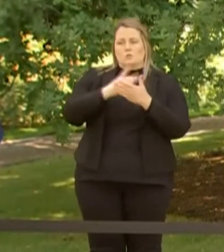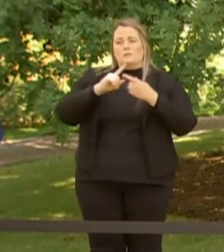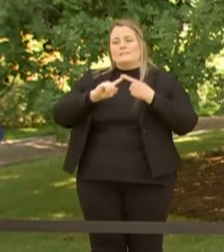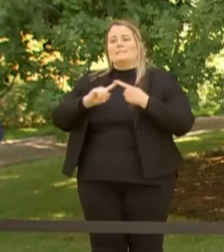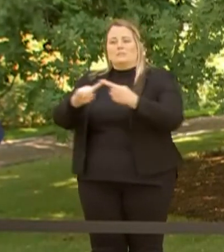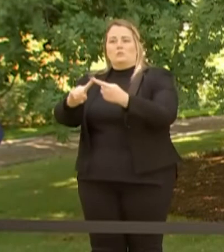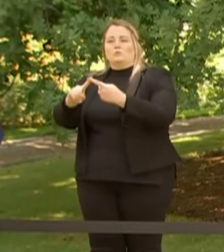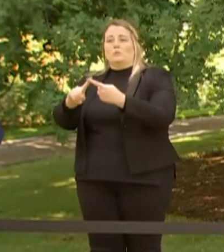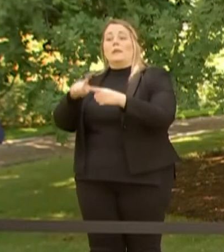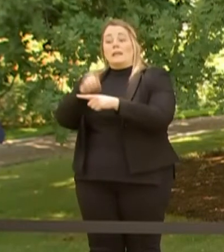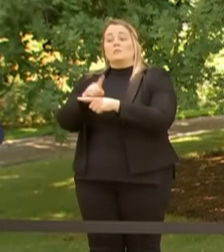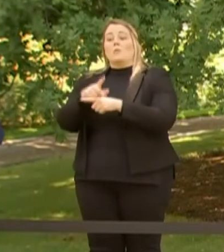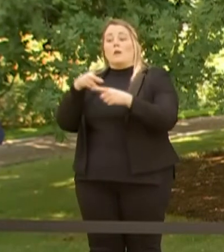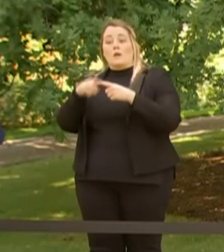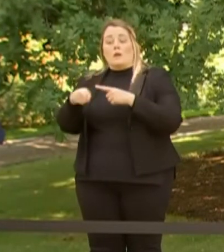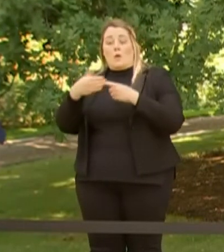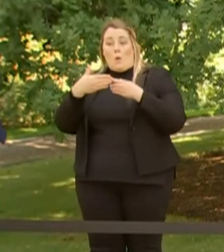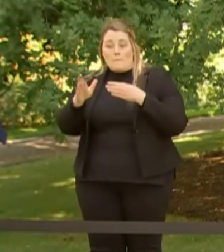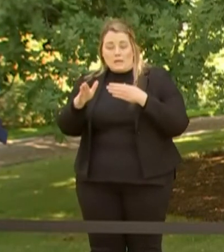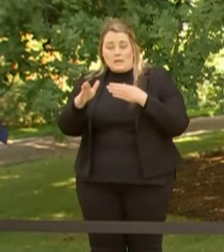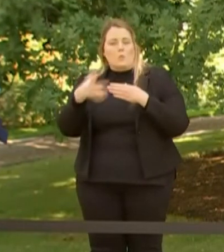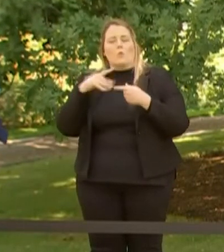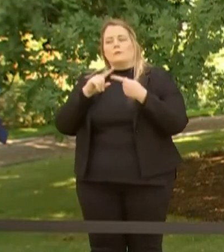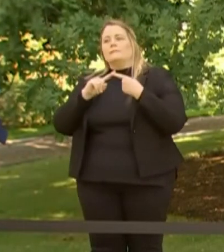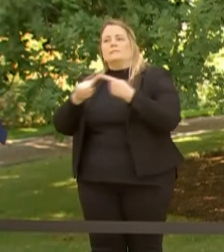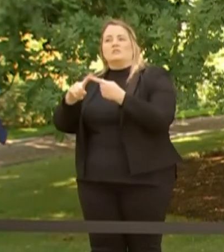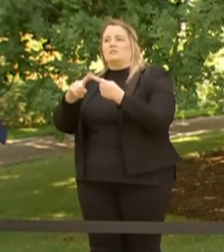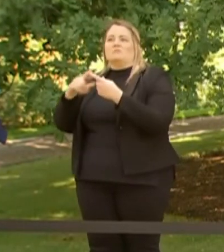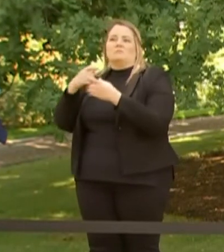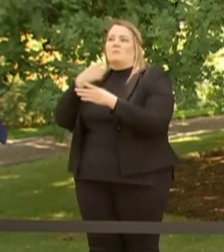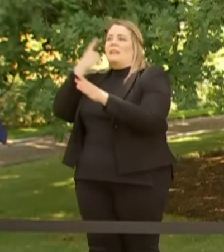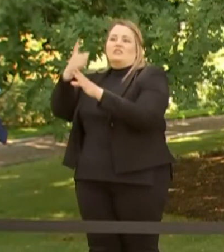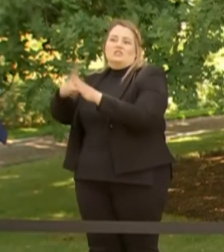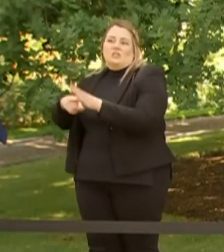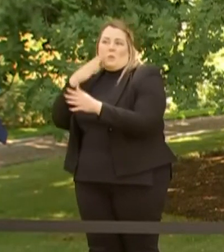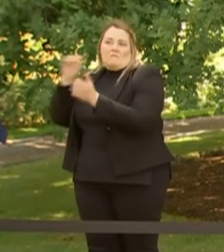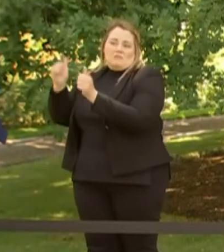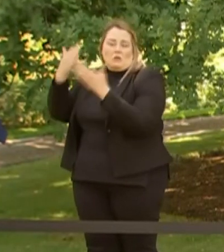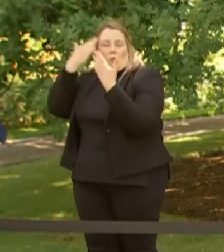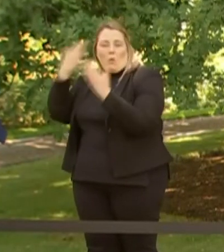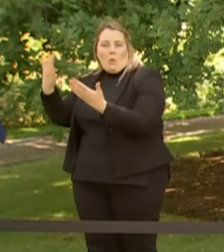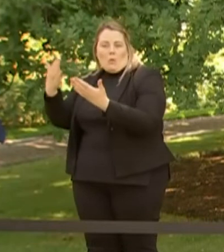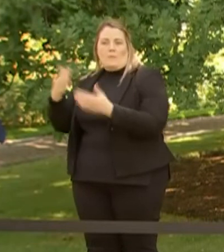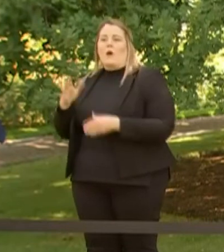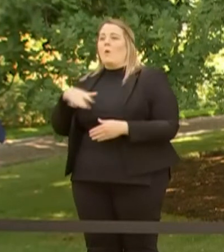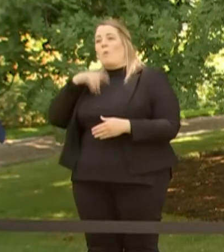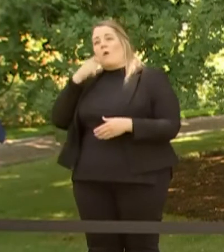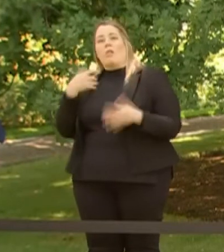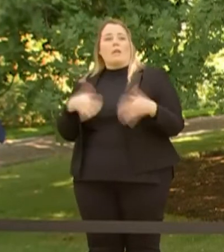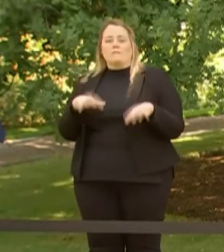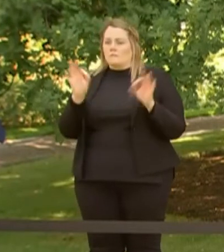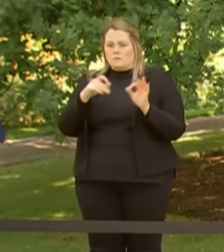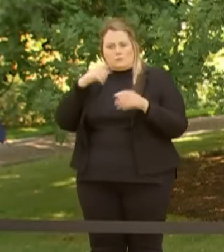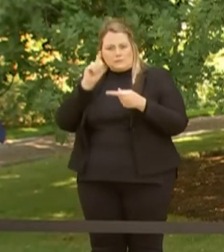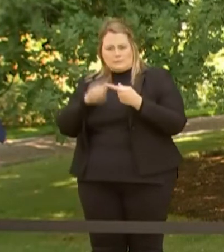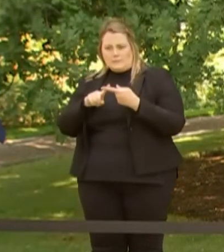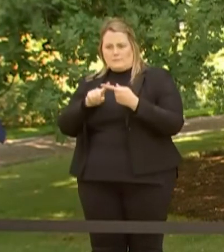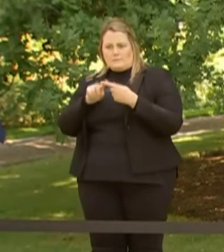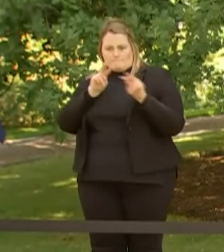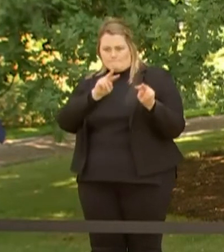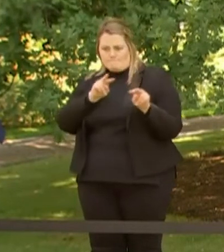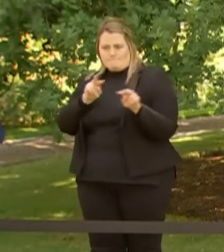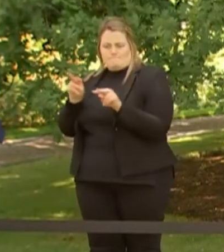week to its conclusion, whenever that is, at some point in time next year. So, as I said, we're very happy to be involved from the start